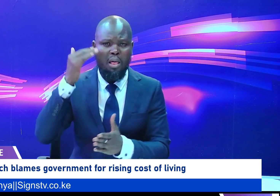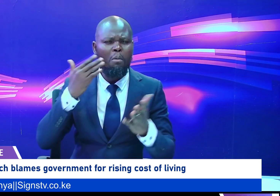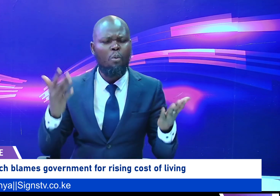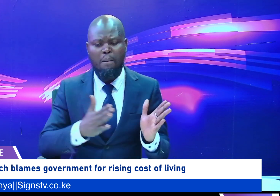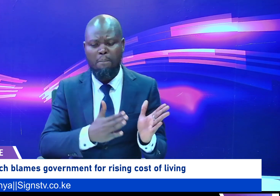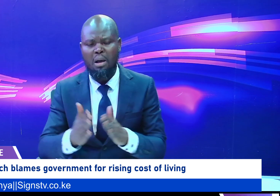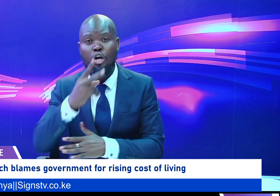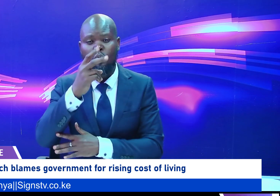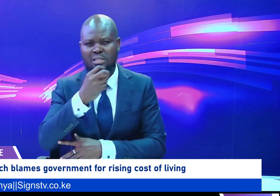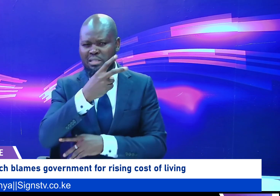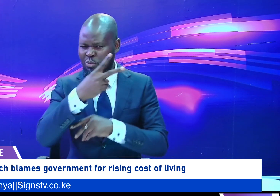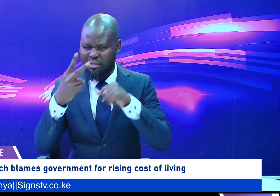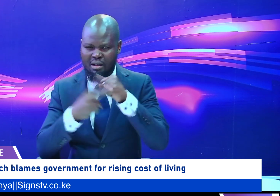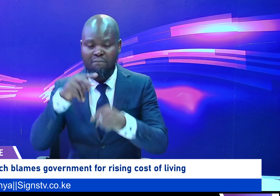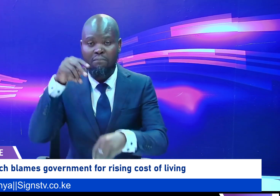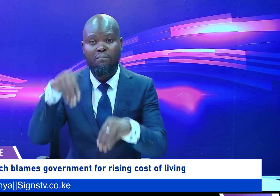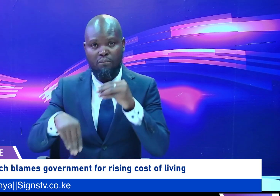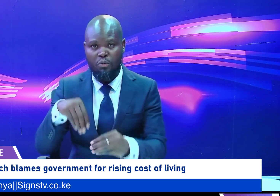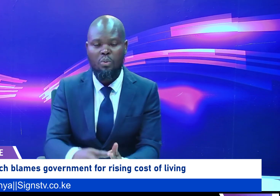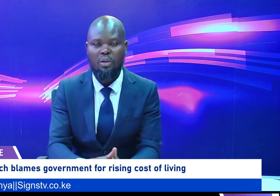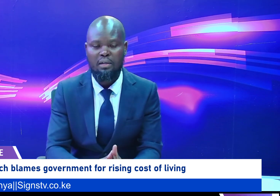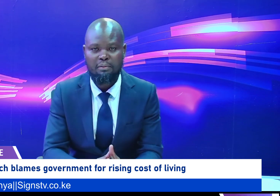general election.